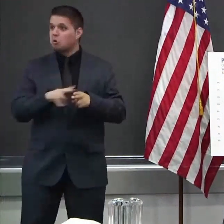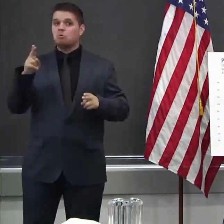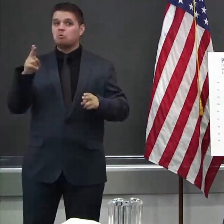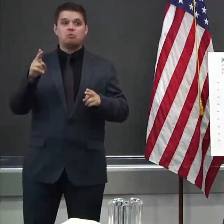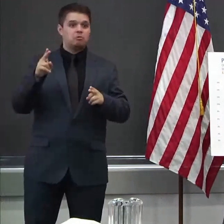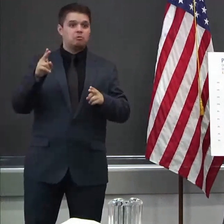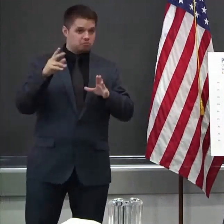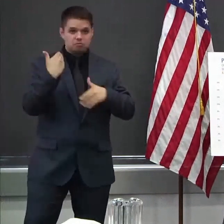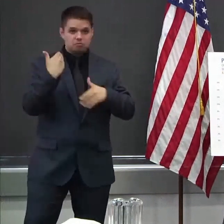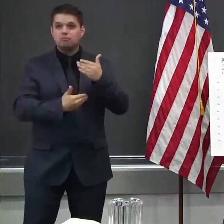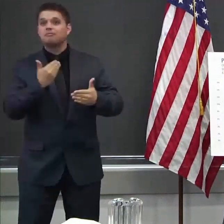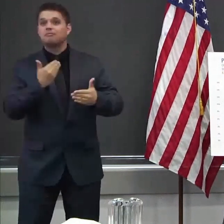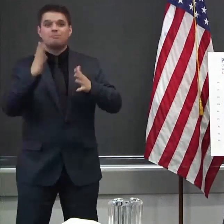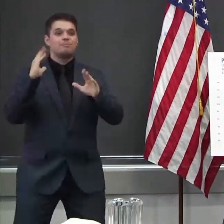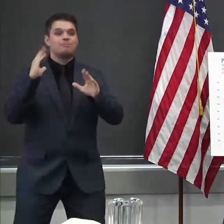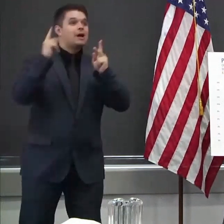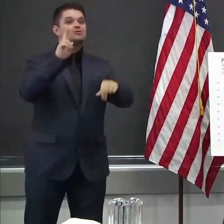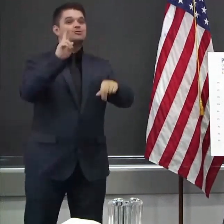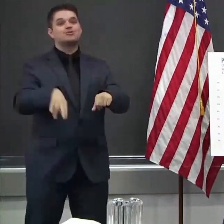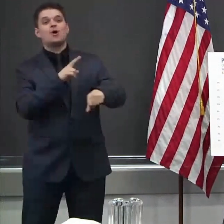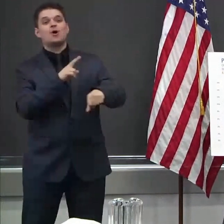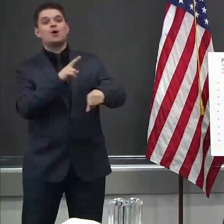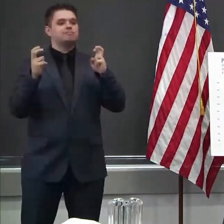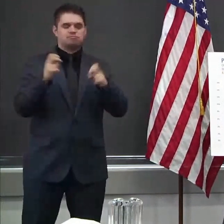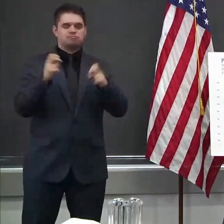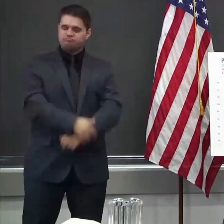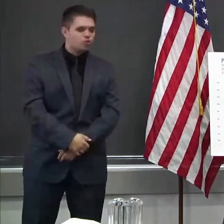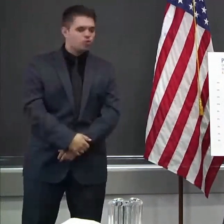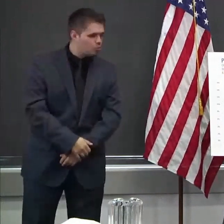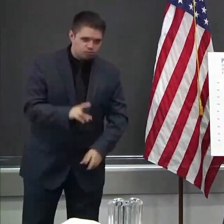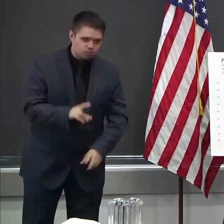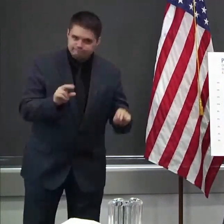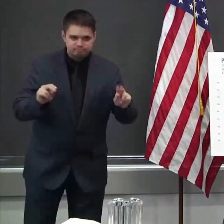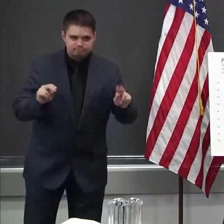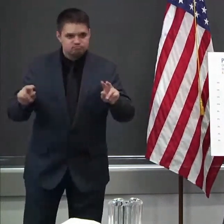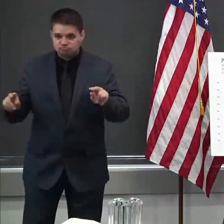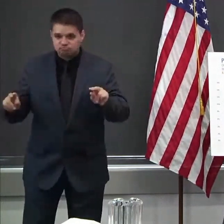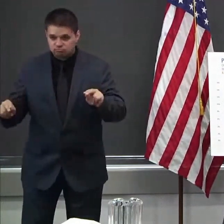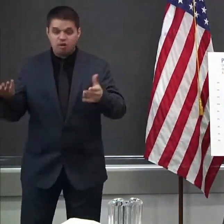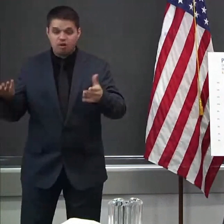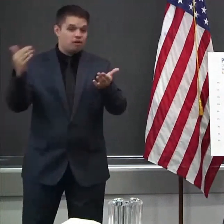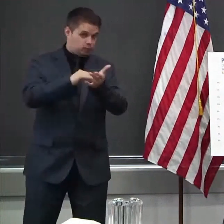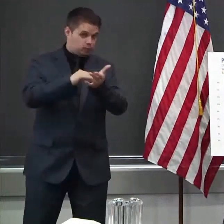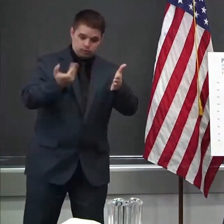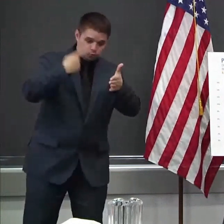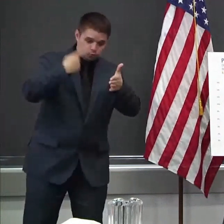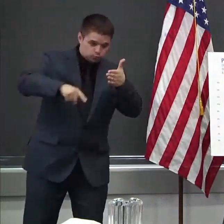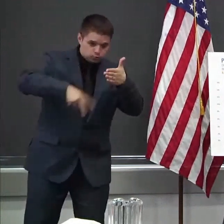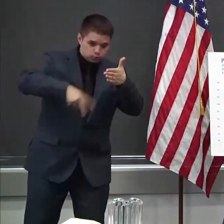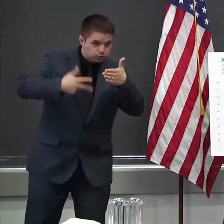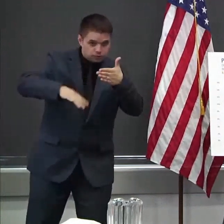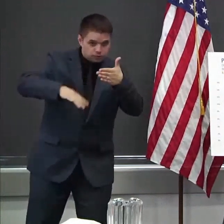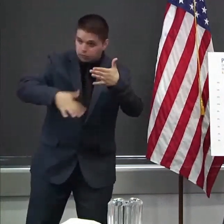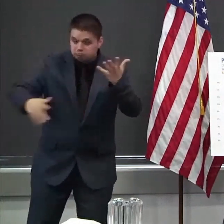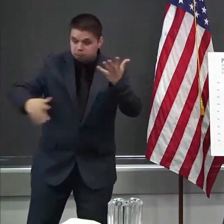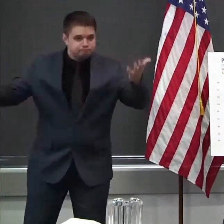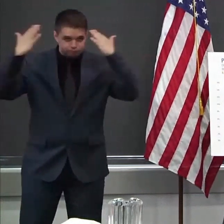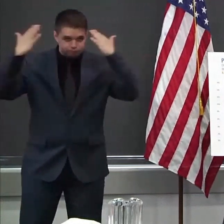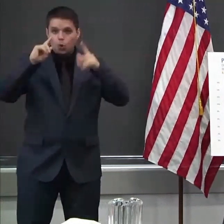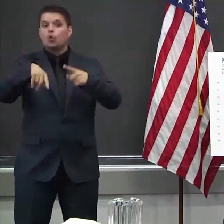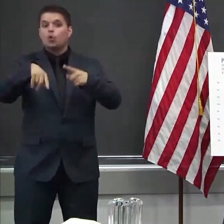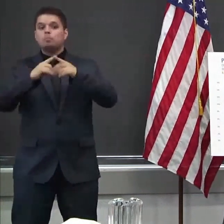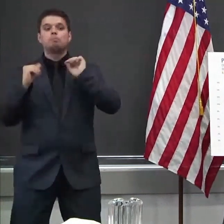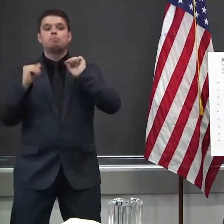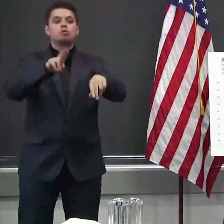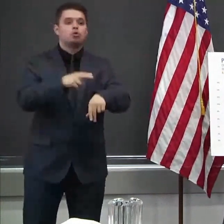would quickly return to normal. But as the weeks have come and gone, we find ourselves adapting to a new